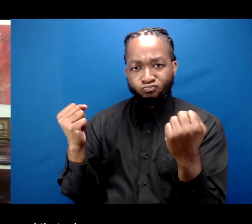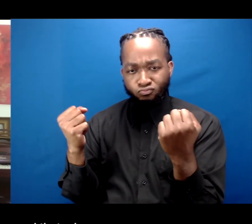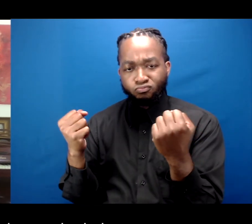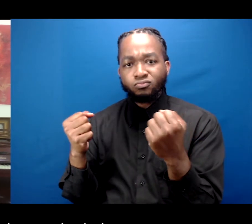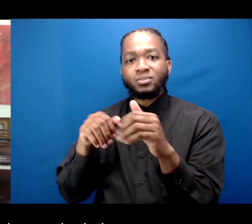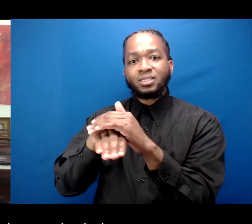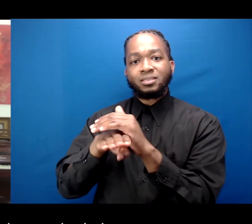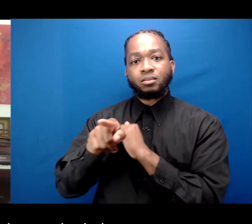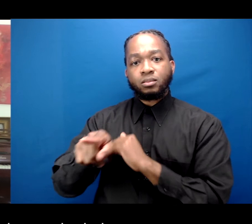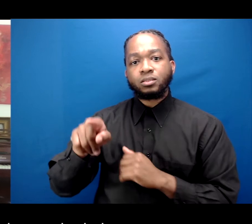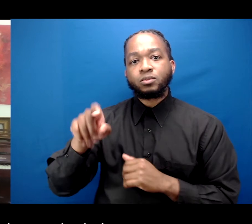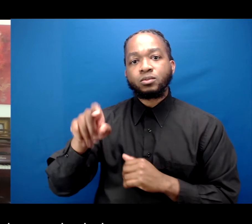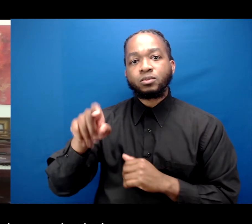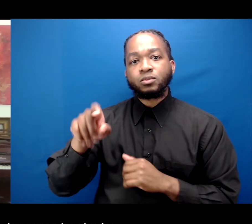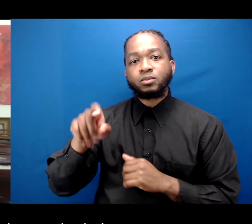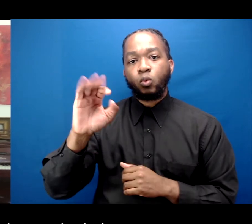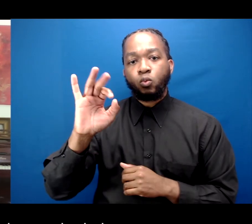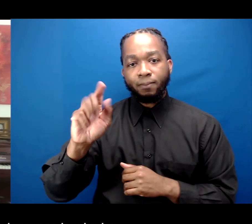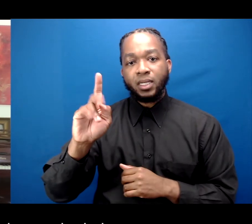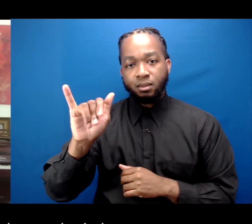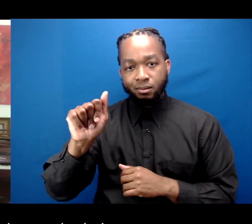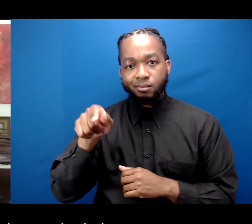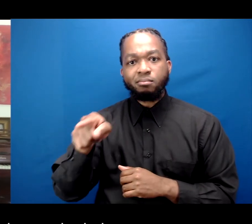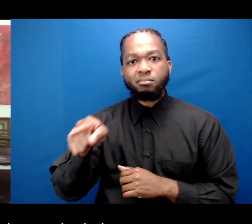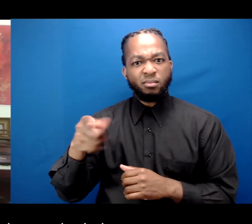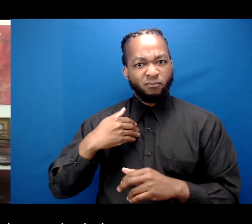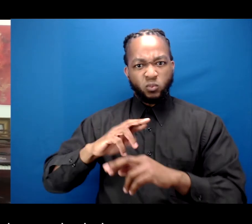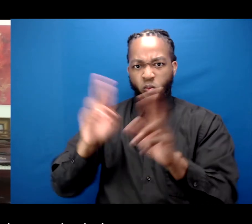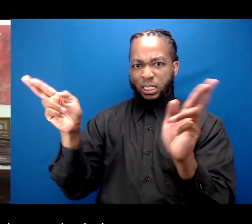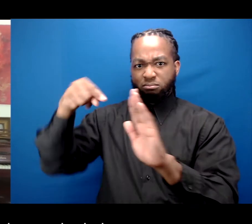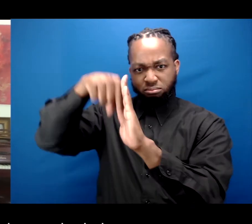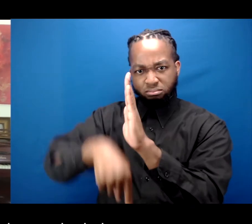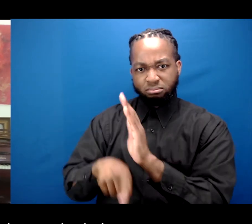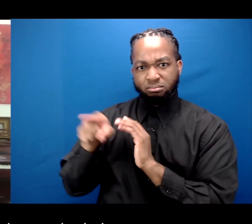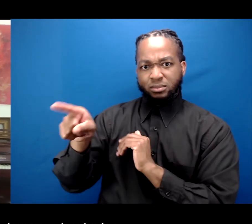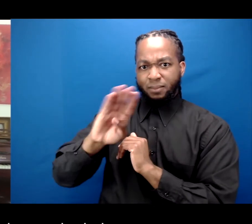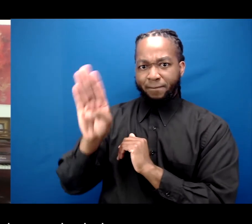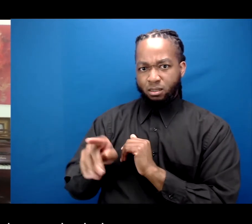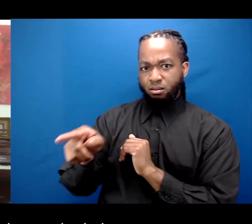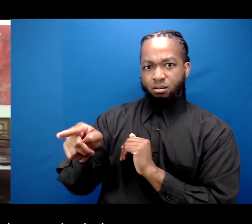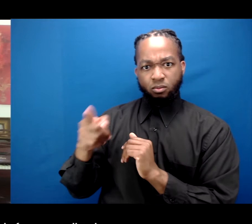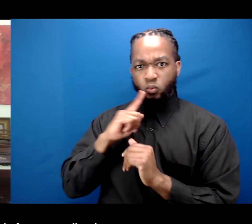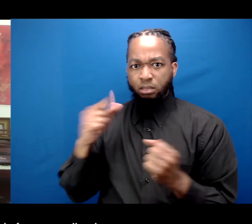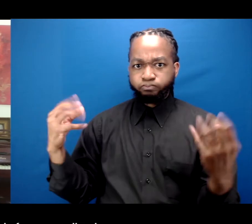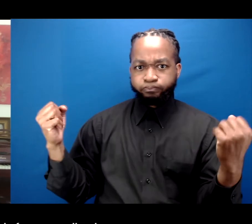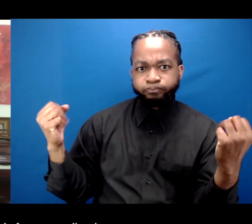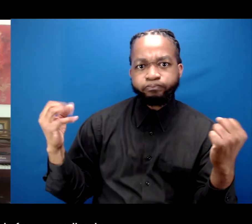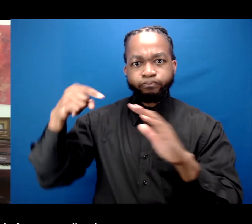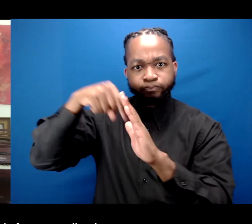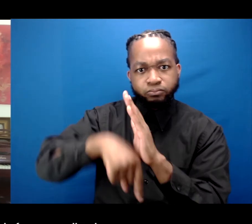are having deep conversations through sign language by sharing video clips. This research directly informed our